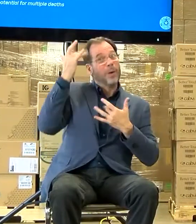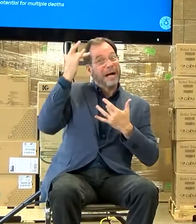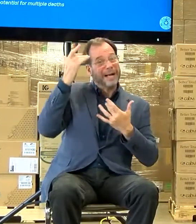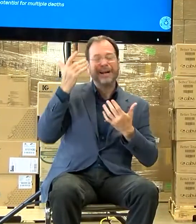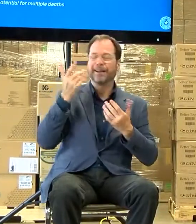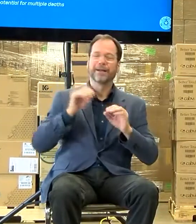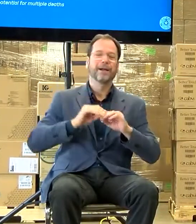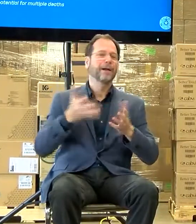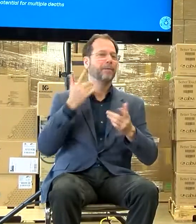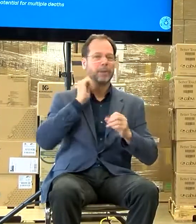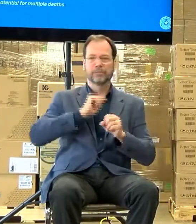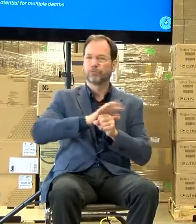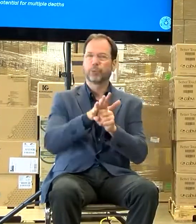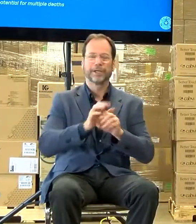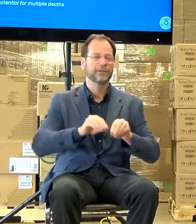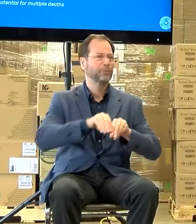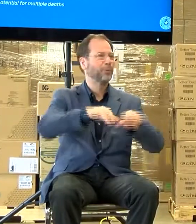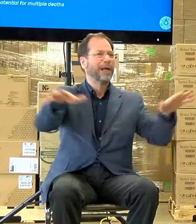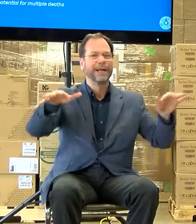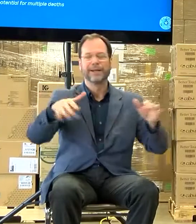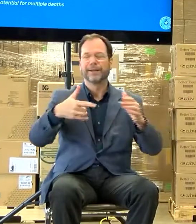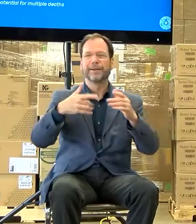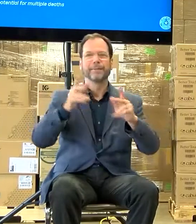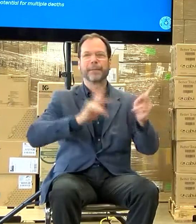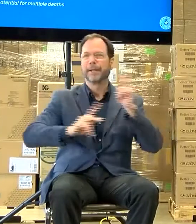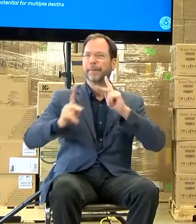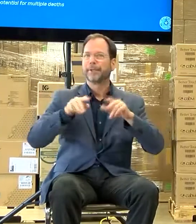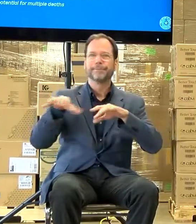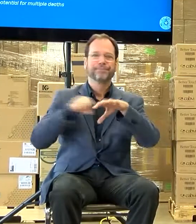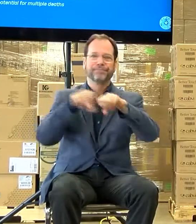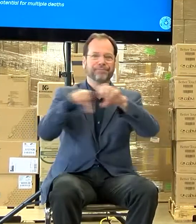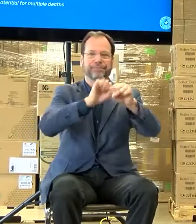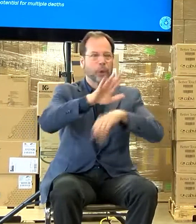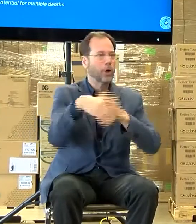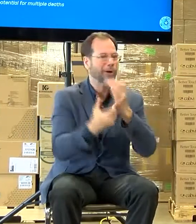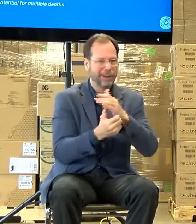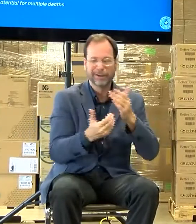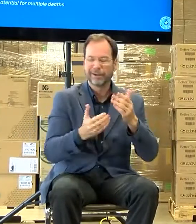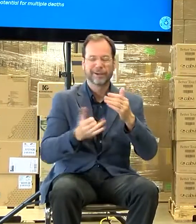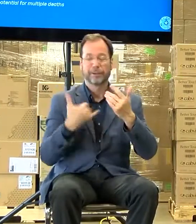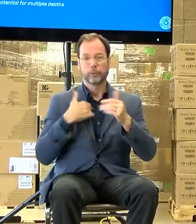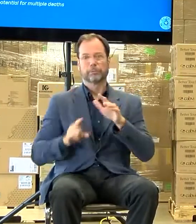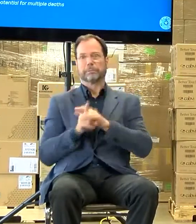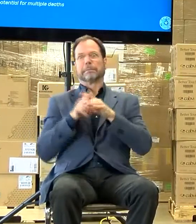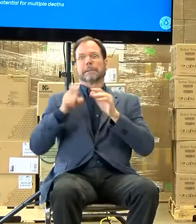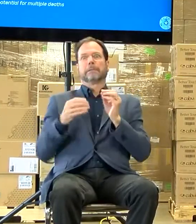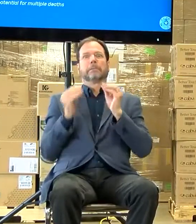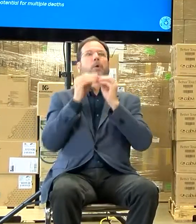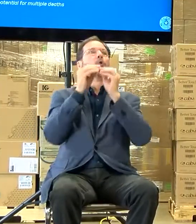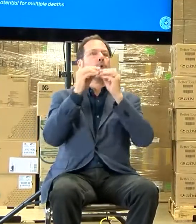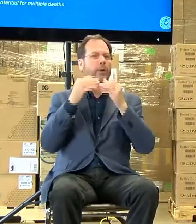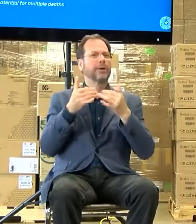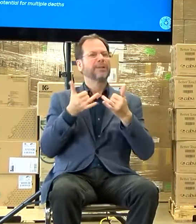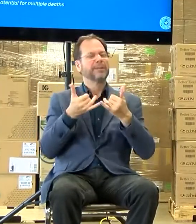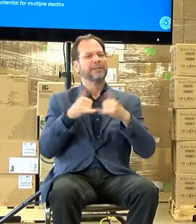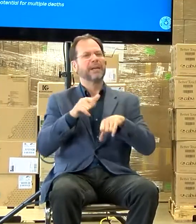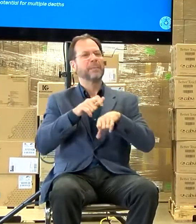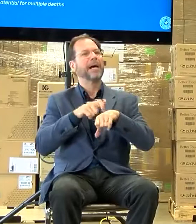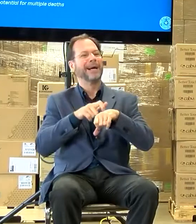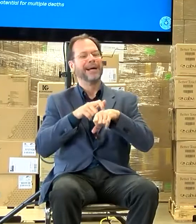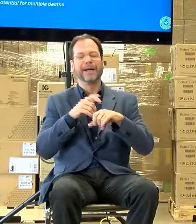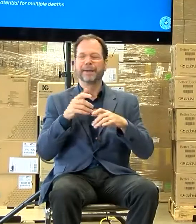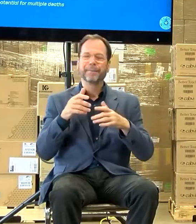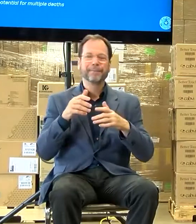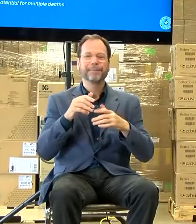of COVID-19, the need, the demand for these supplies came up just at the same time that in many